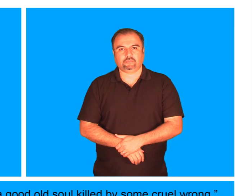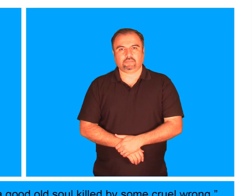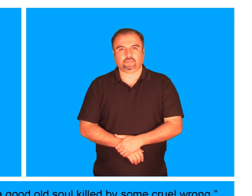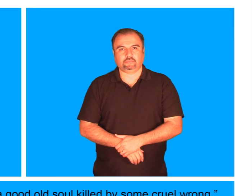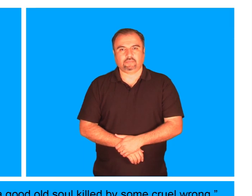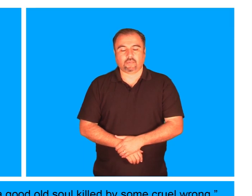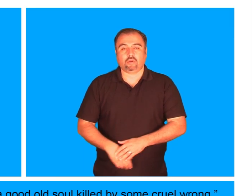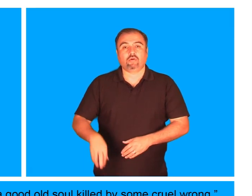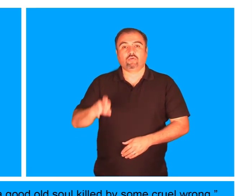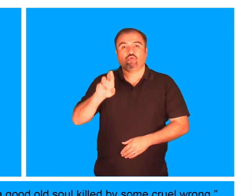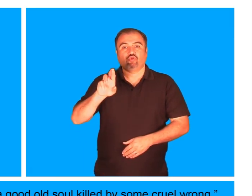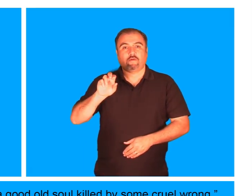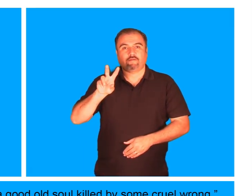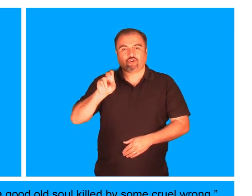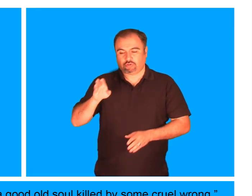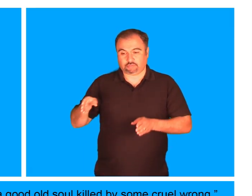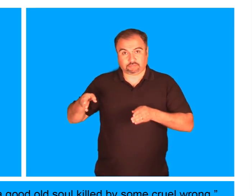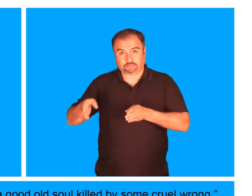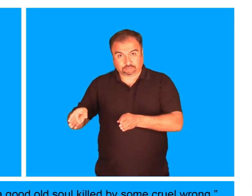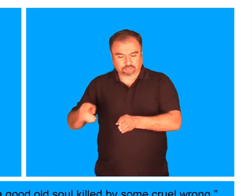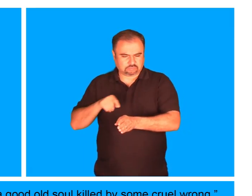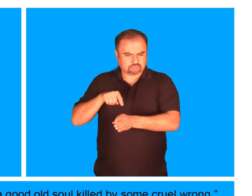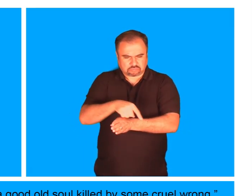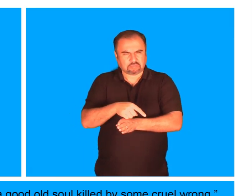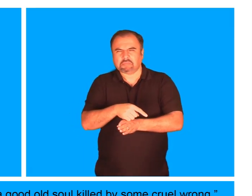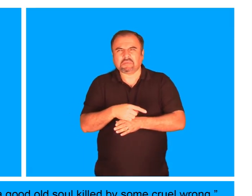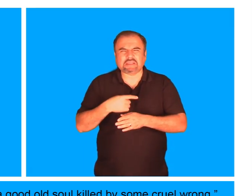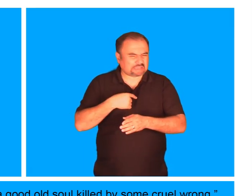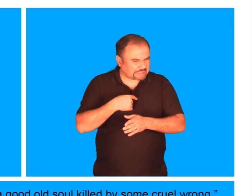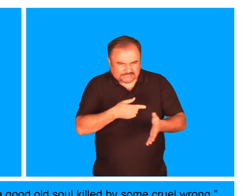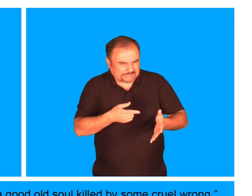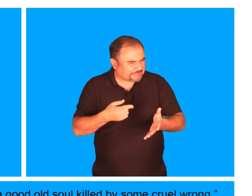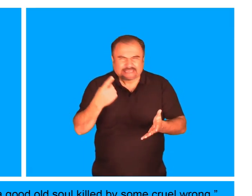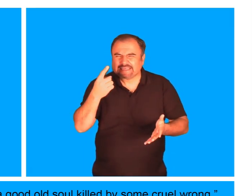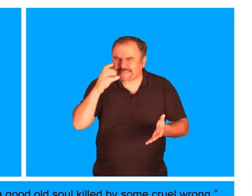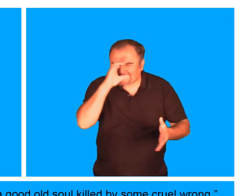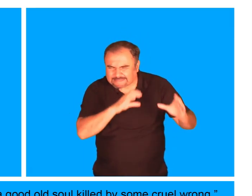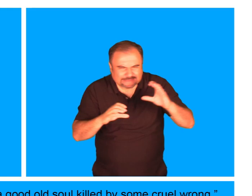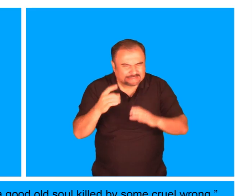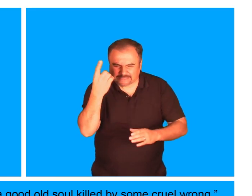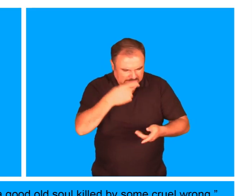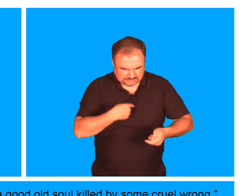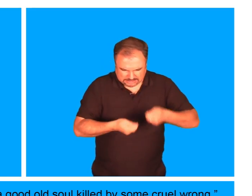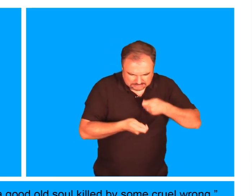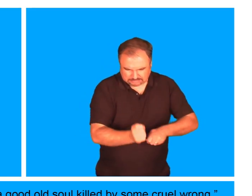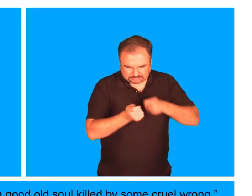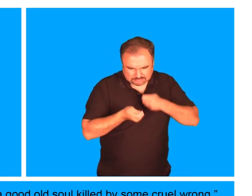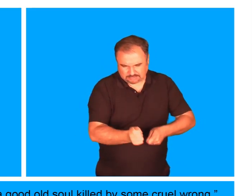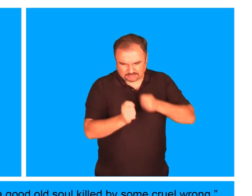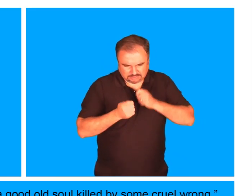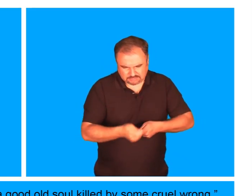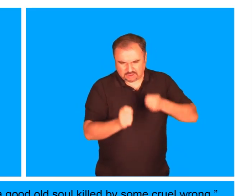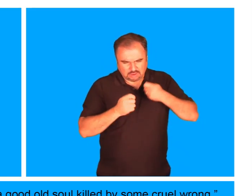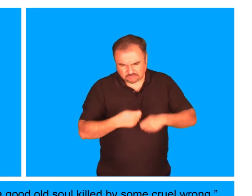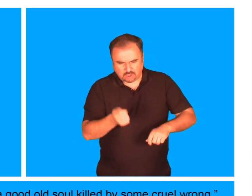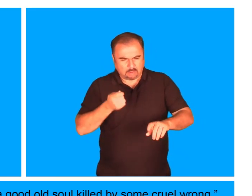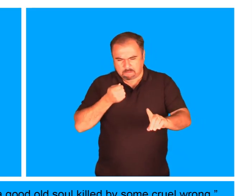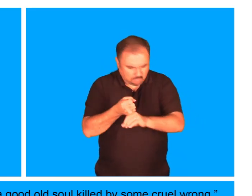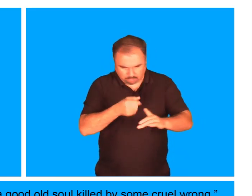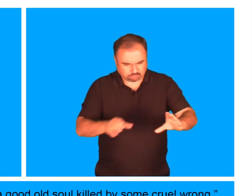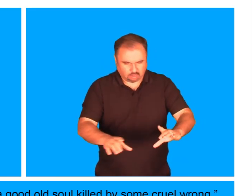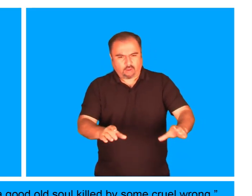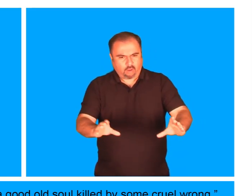This tombstone was unearthed near a river. This gravestone says, Here lies a good old soul killed by some cruel